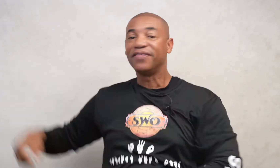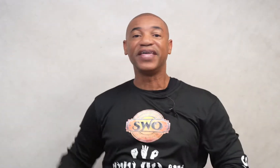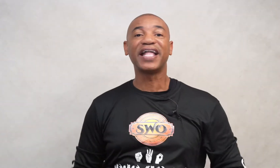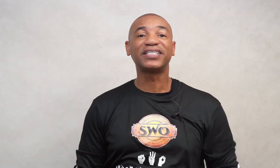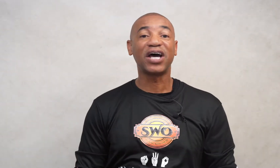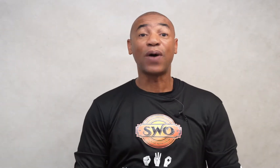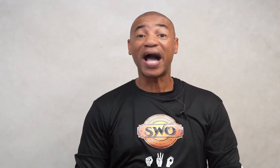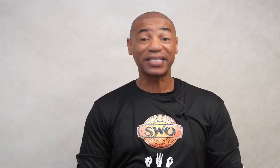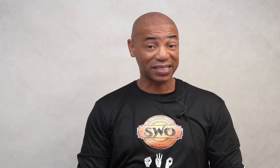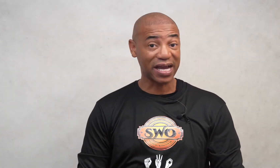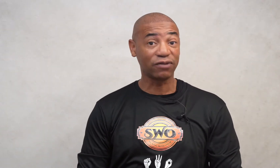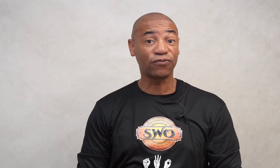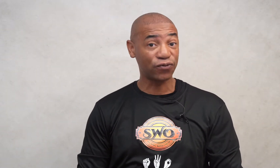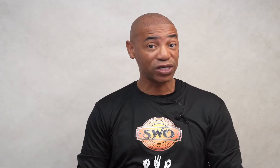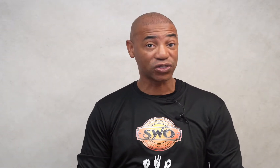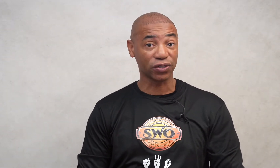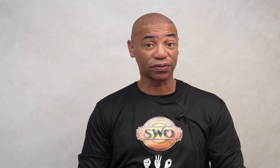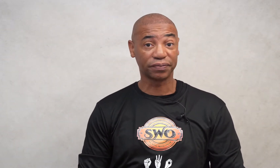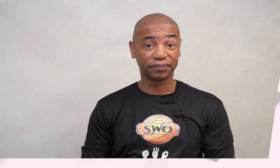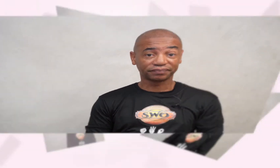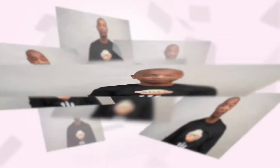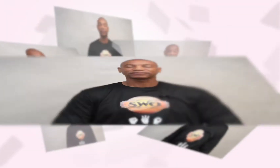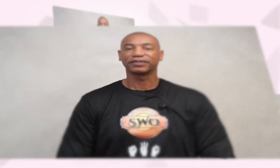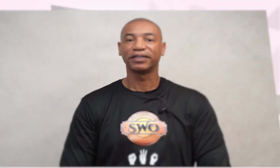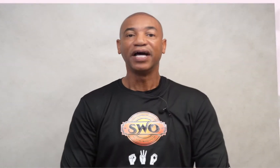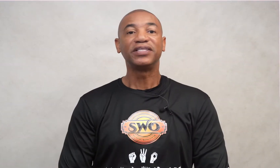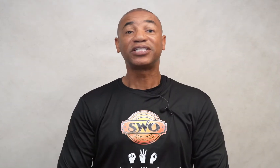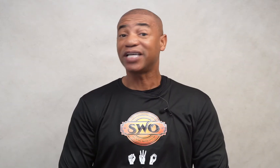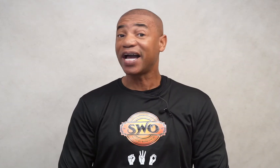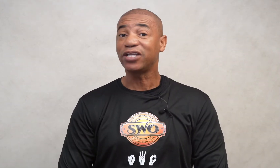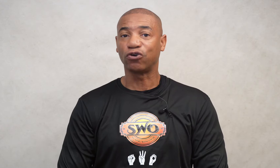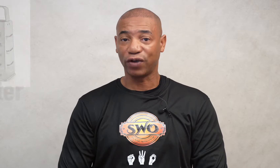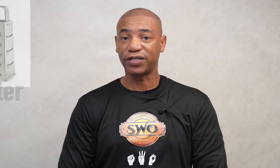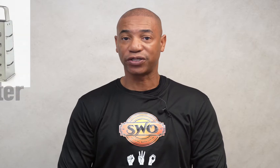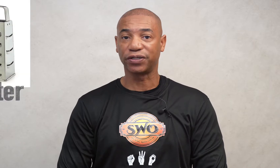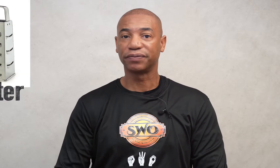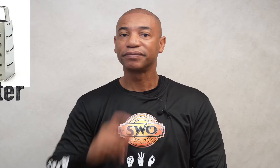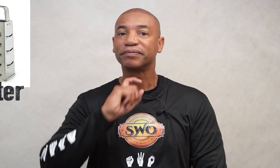That is how I sign freezer. The sign grater.